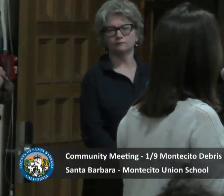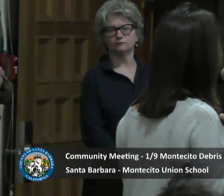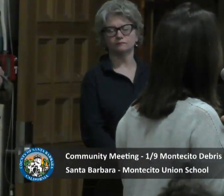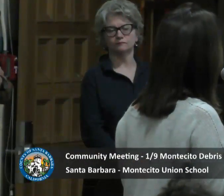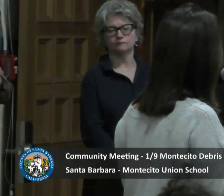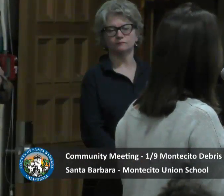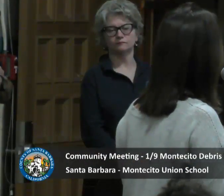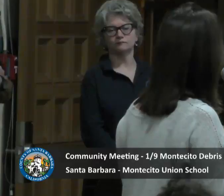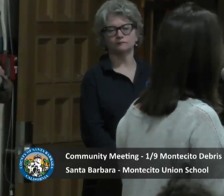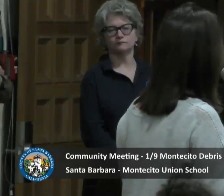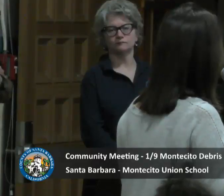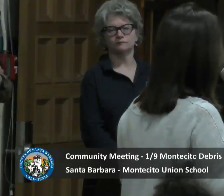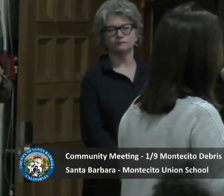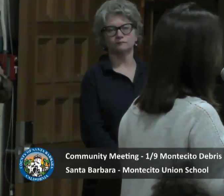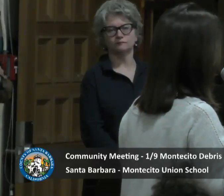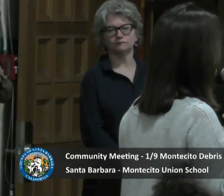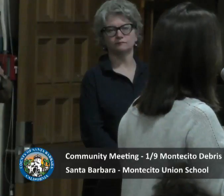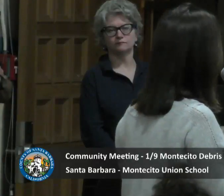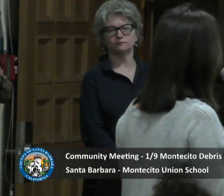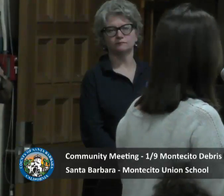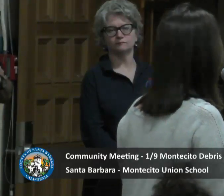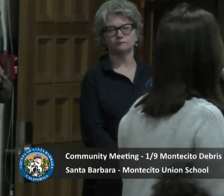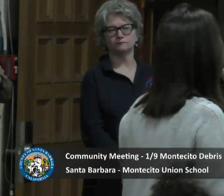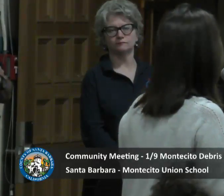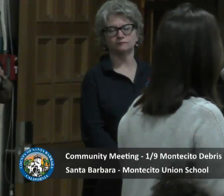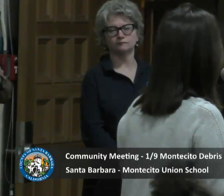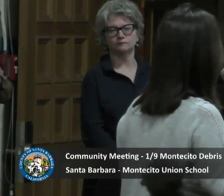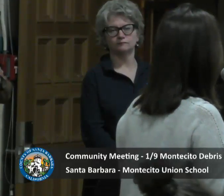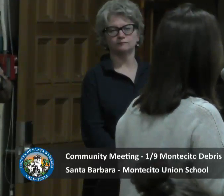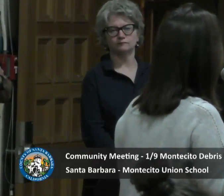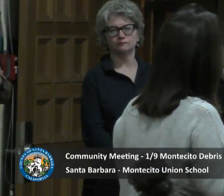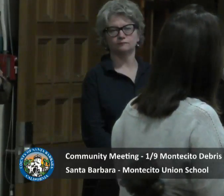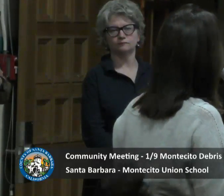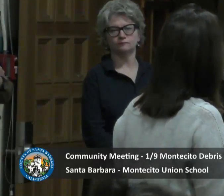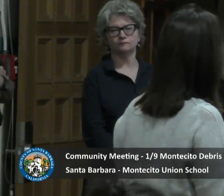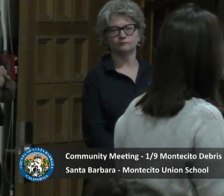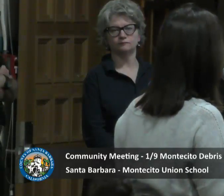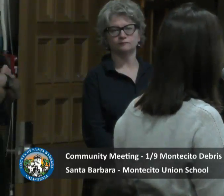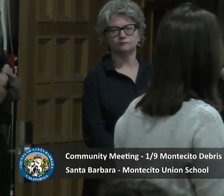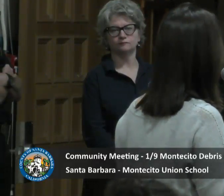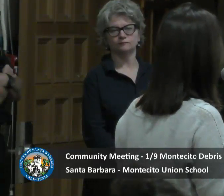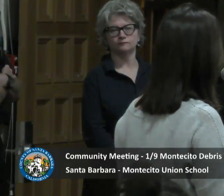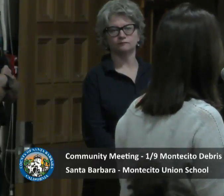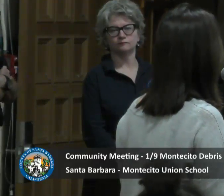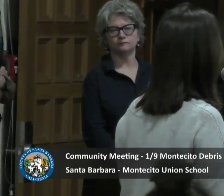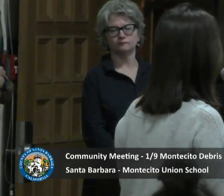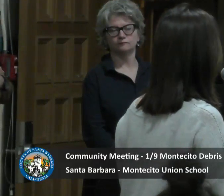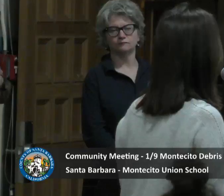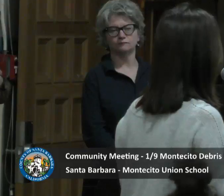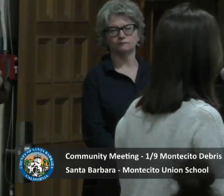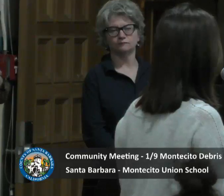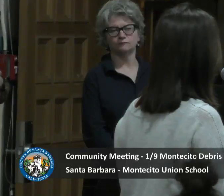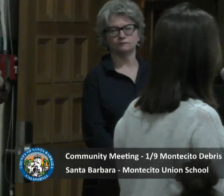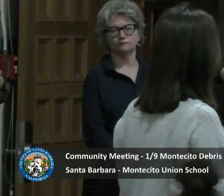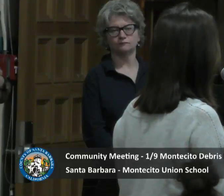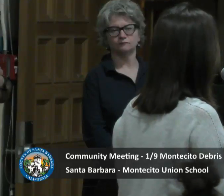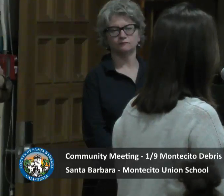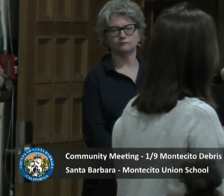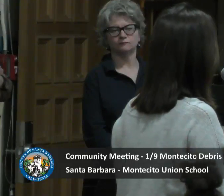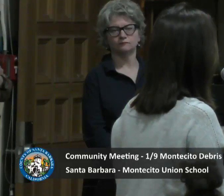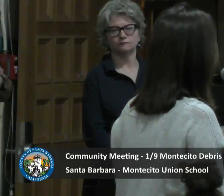come incredible ideas and partnership, public-private partnership.